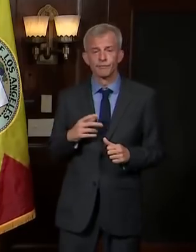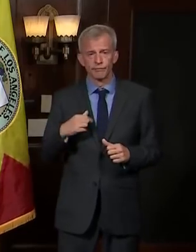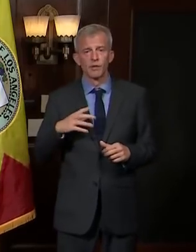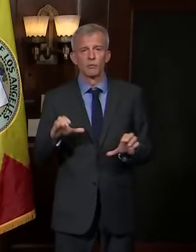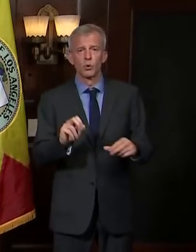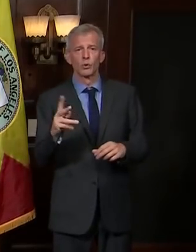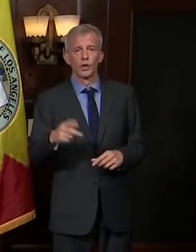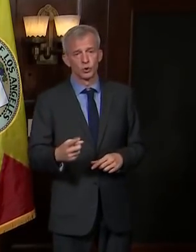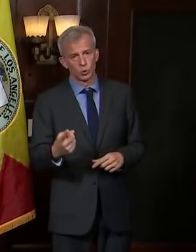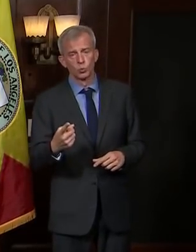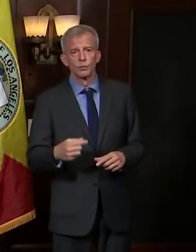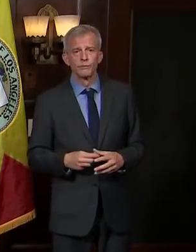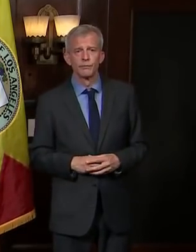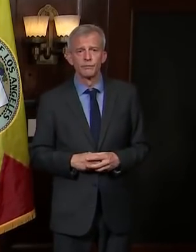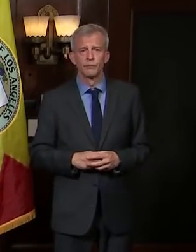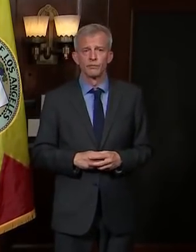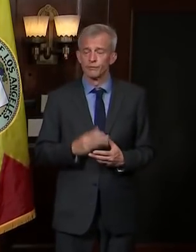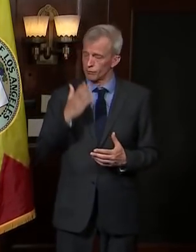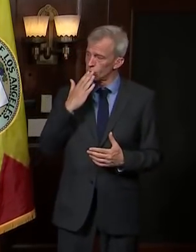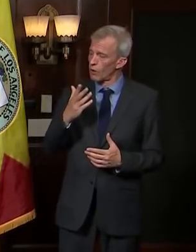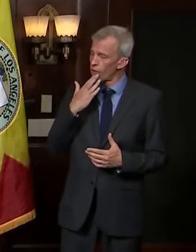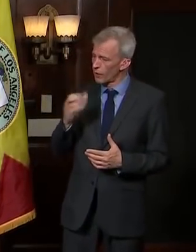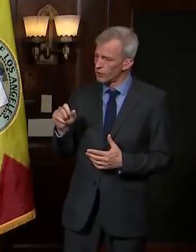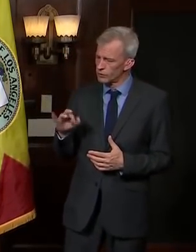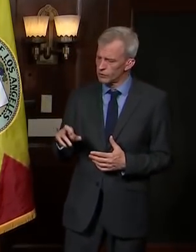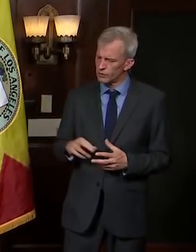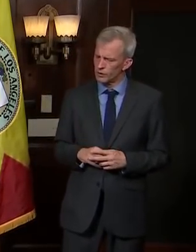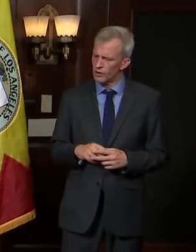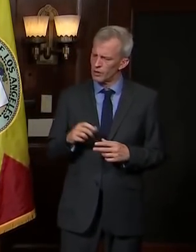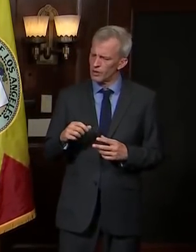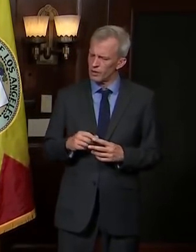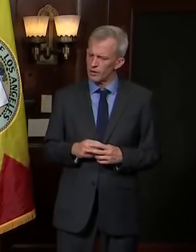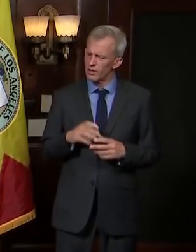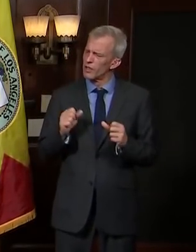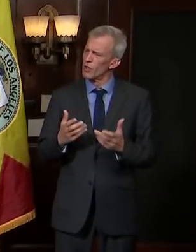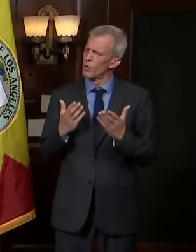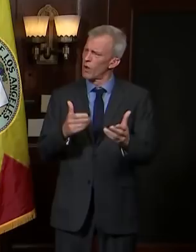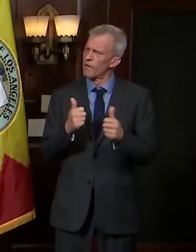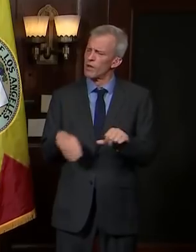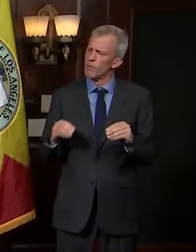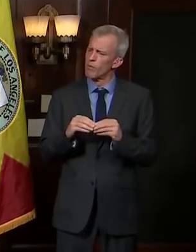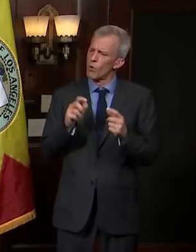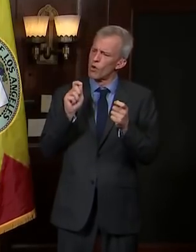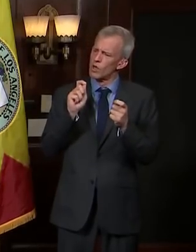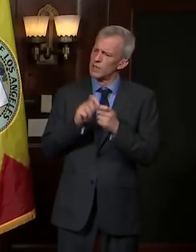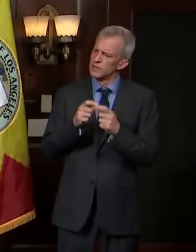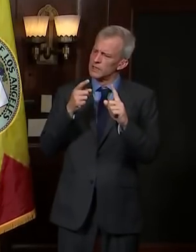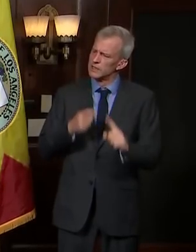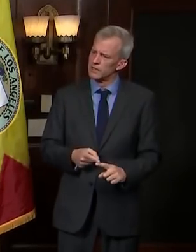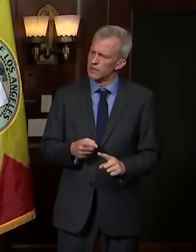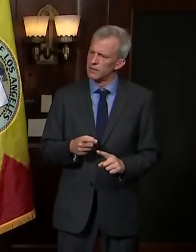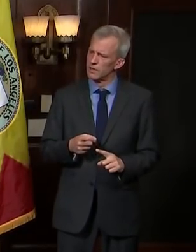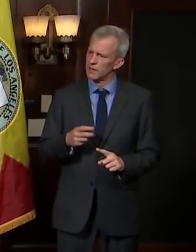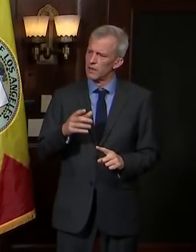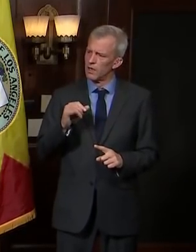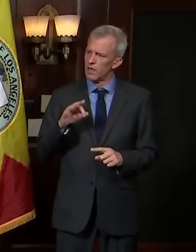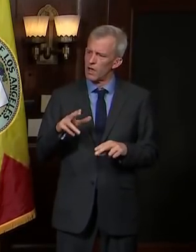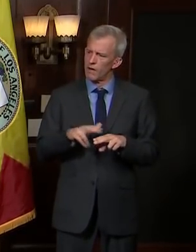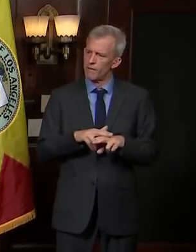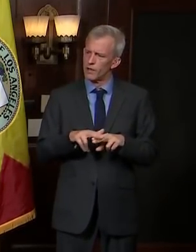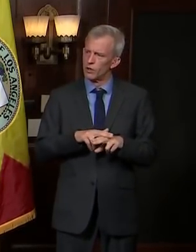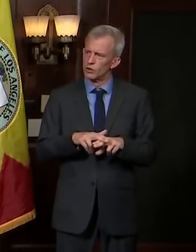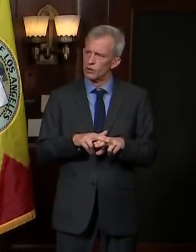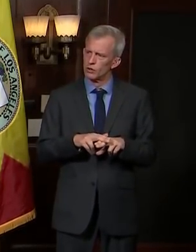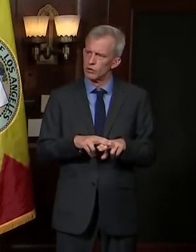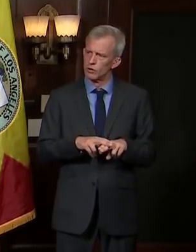You? Good, thank you, sir. Listen, can you offer any more details regarding the deliberate derailment of that train near